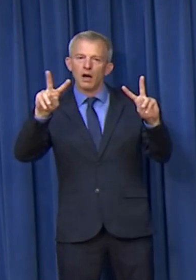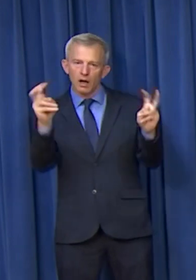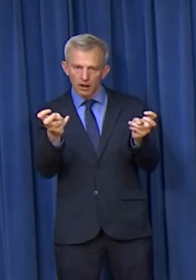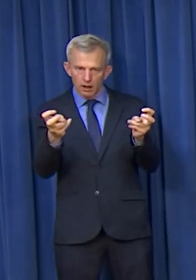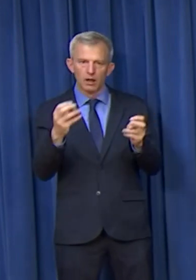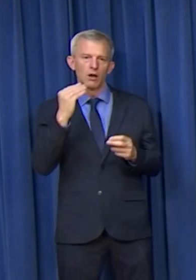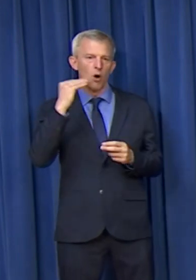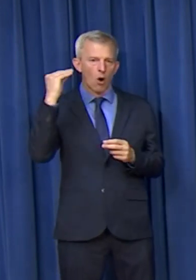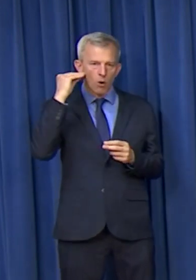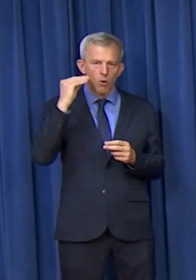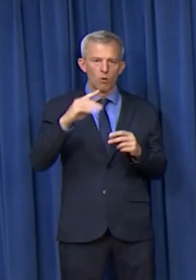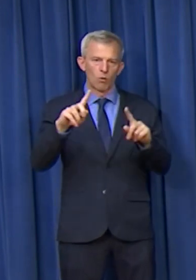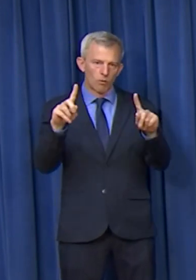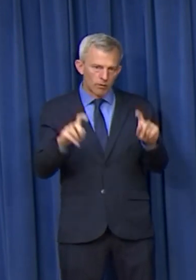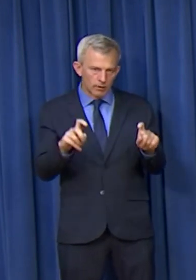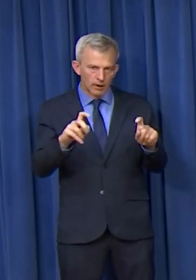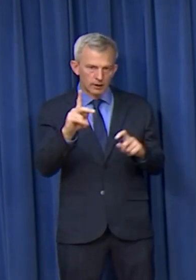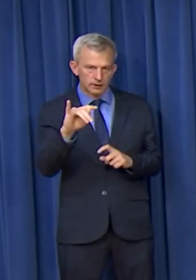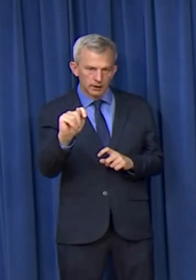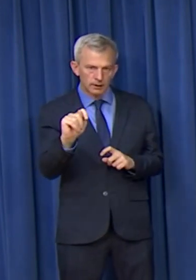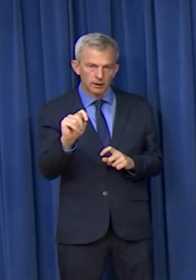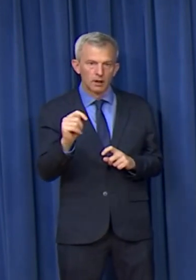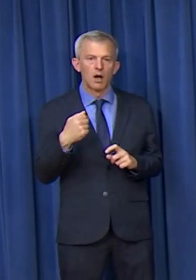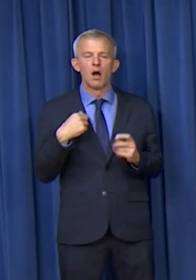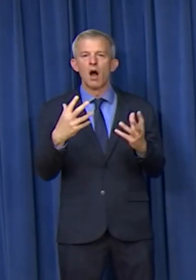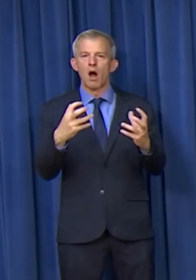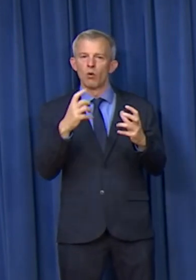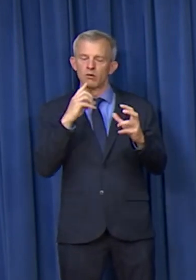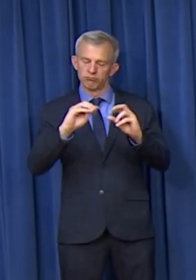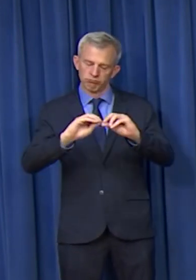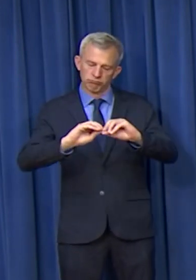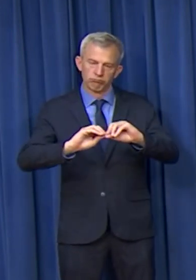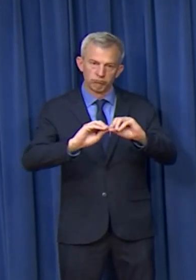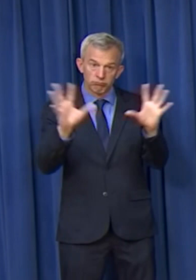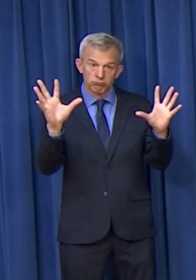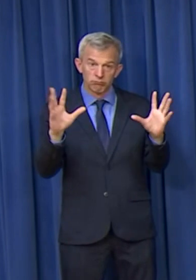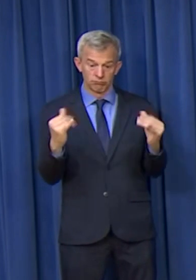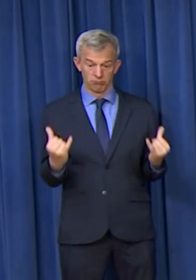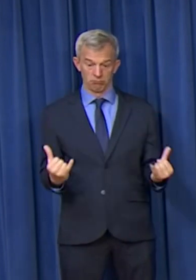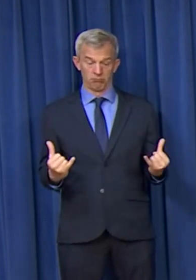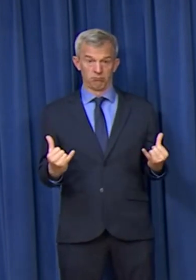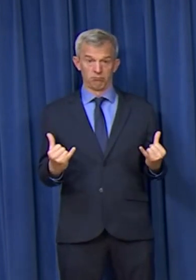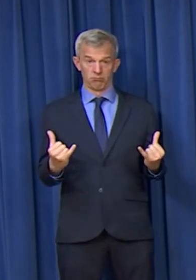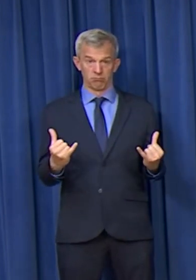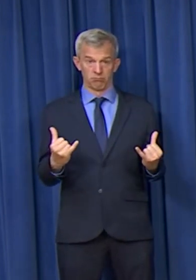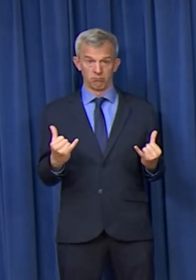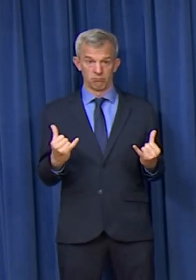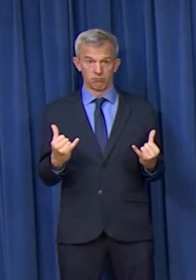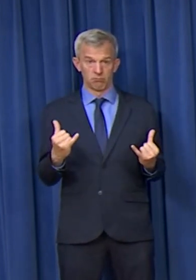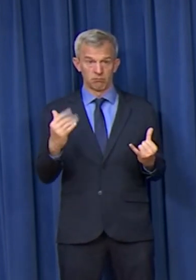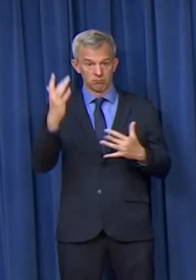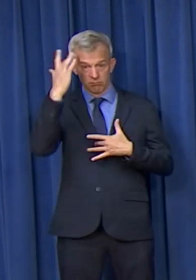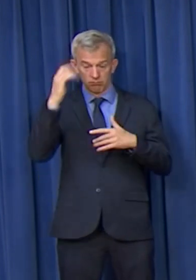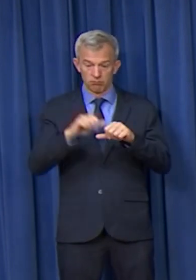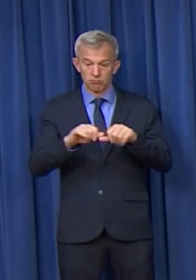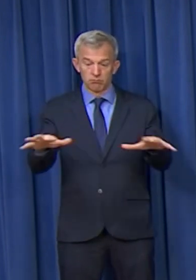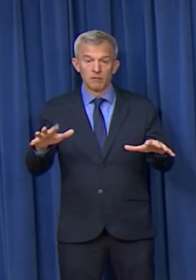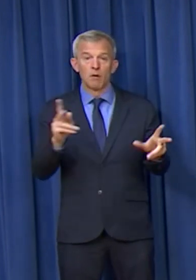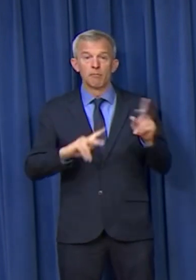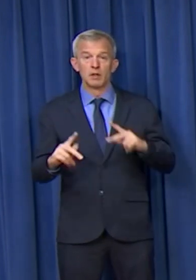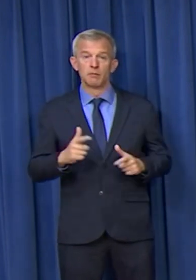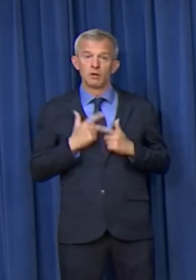kits. I want to be very clear. In this crisis, Angelenos depend on having